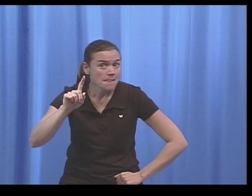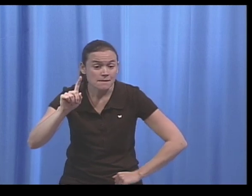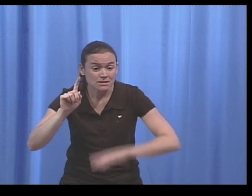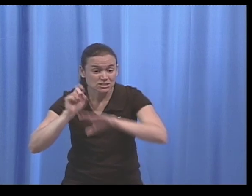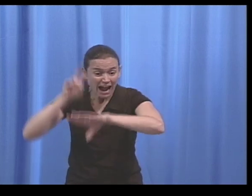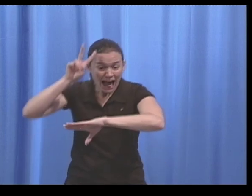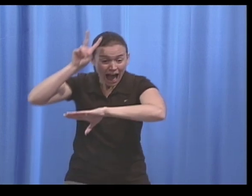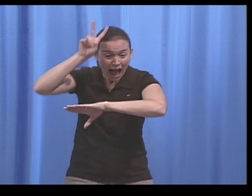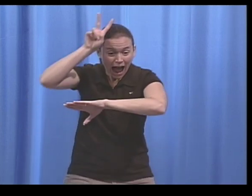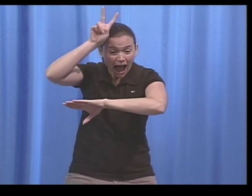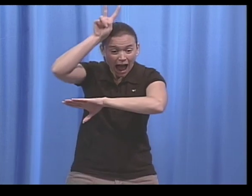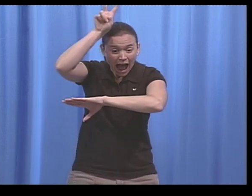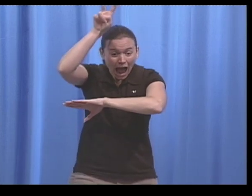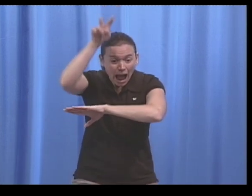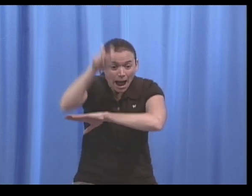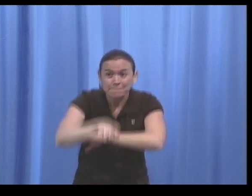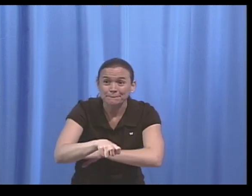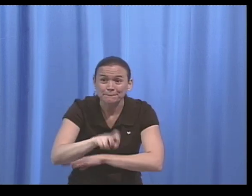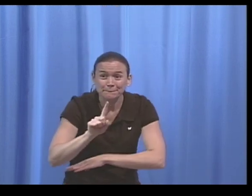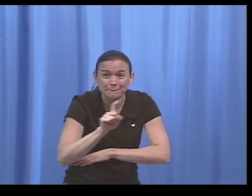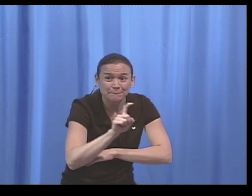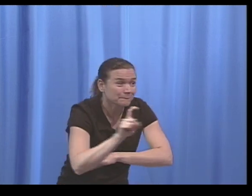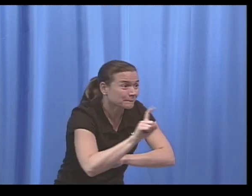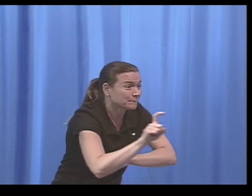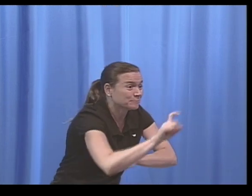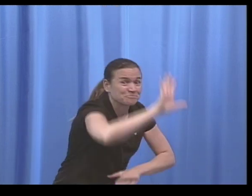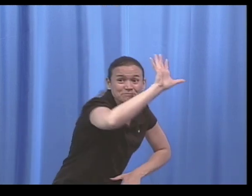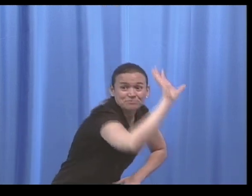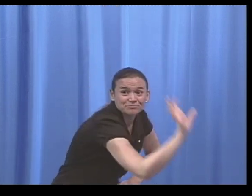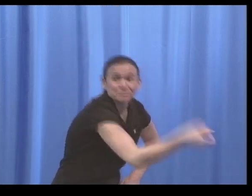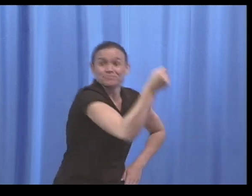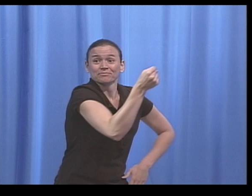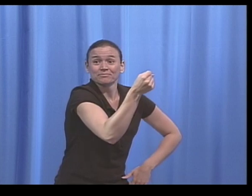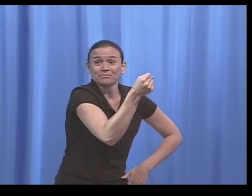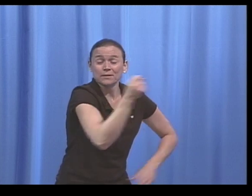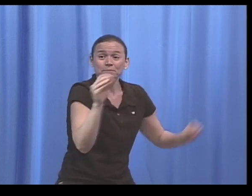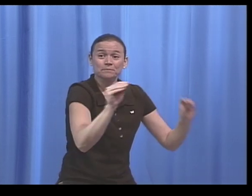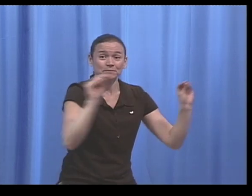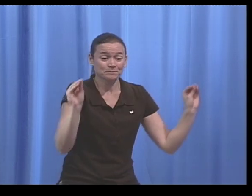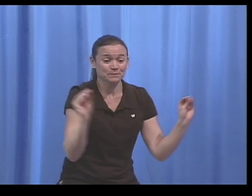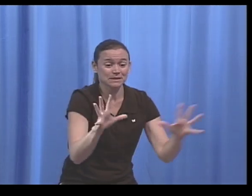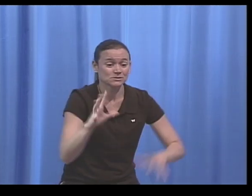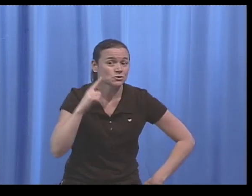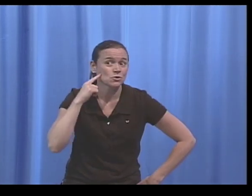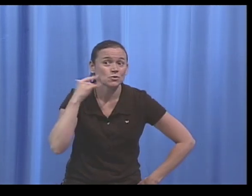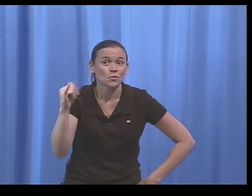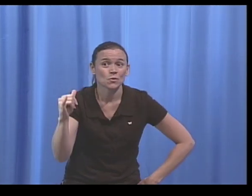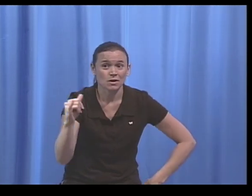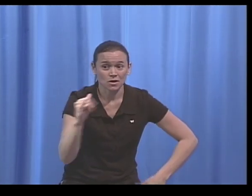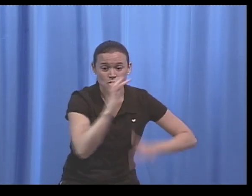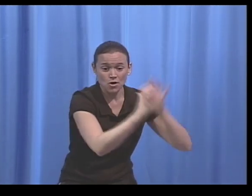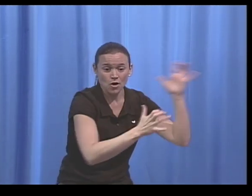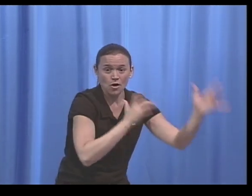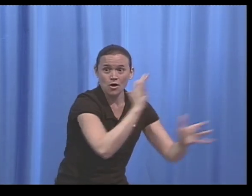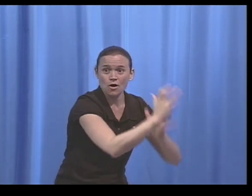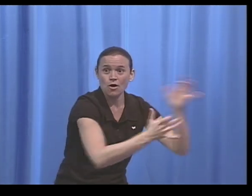Jack jumped out of the cupboard and picked up the magic golden